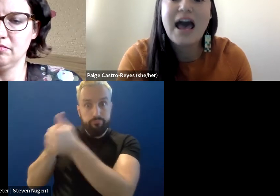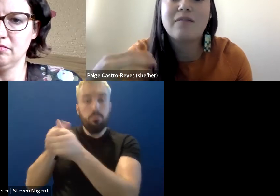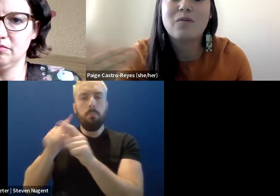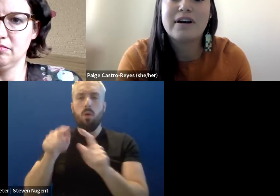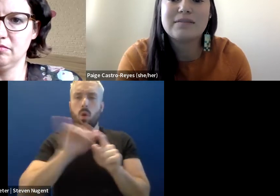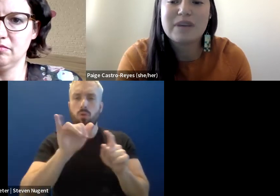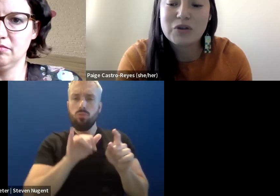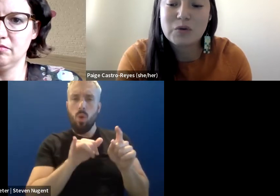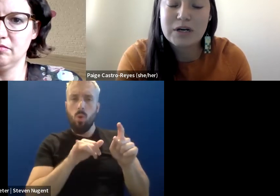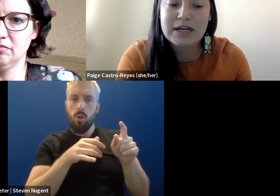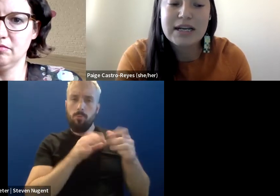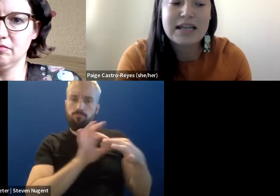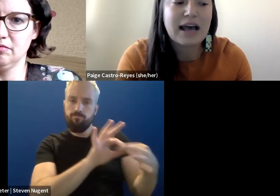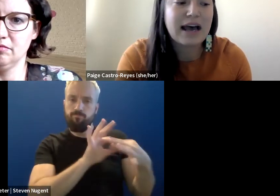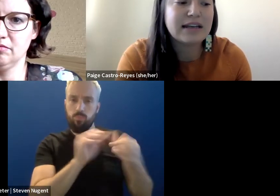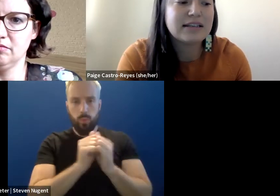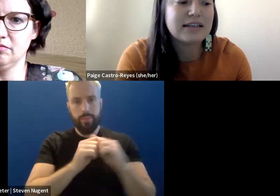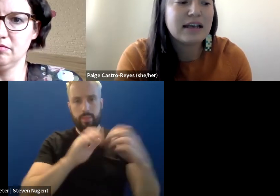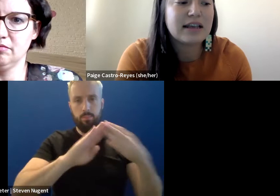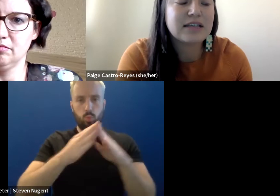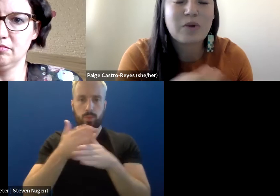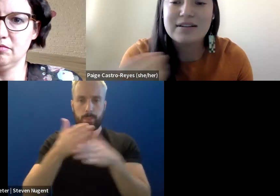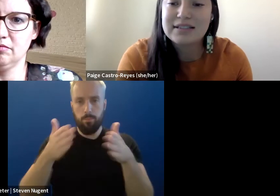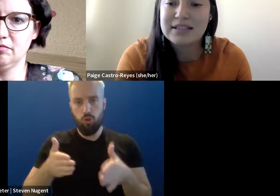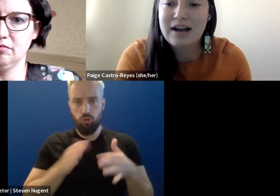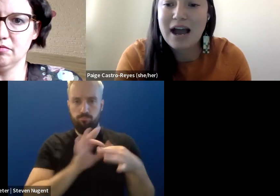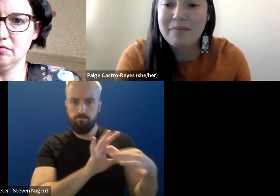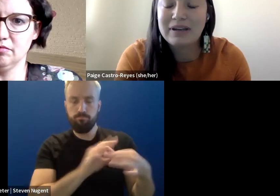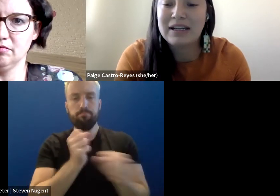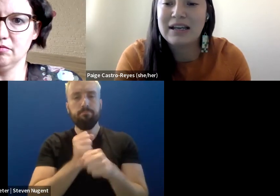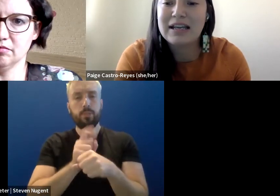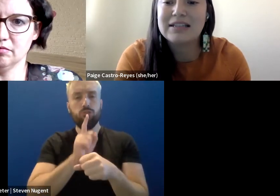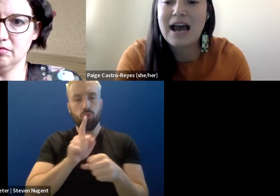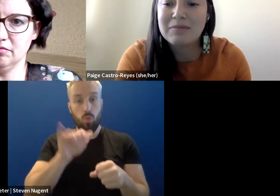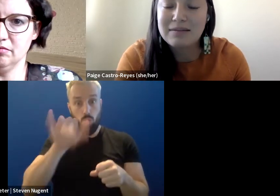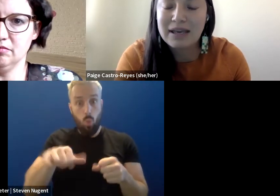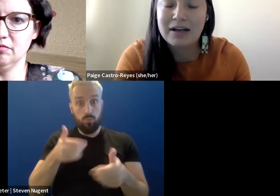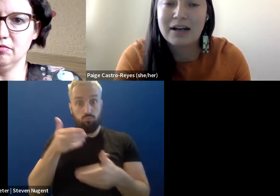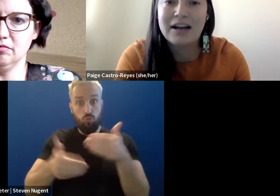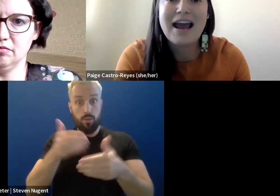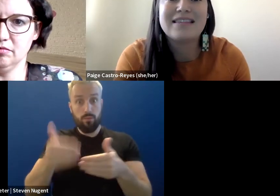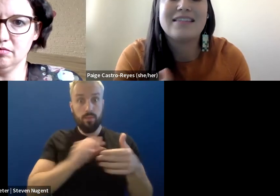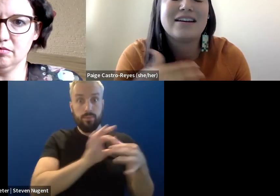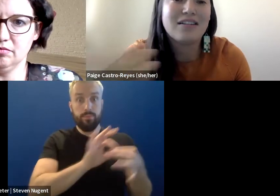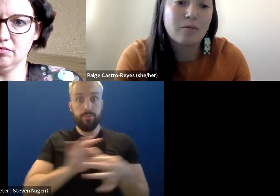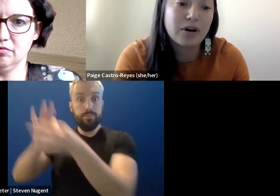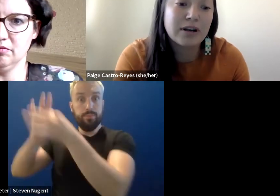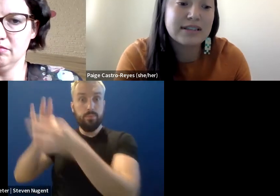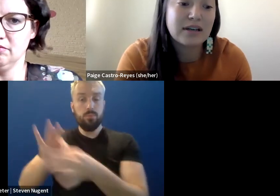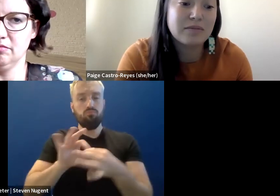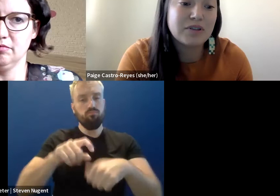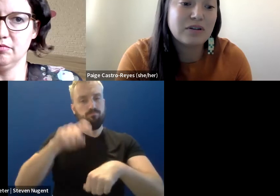partners. And we want to make sure that these processes are happening in a timely manner and that they are